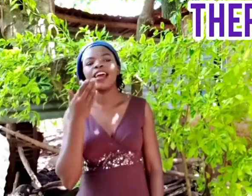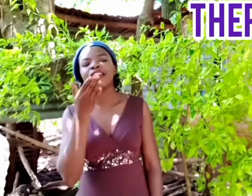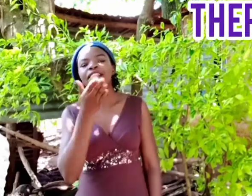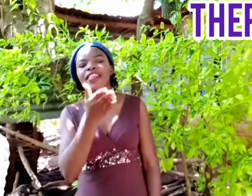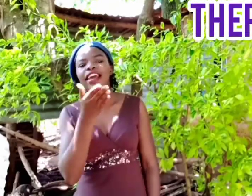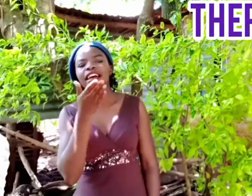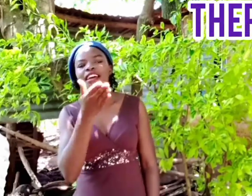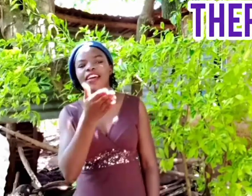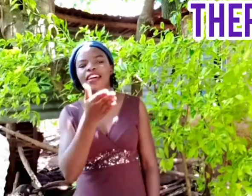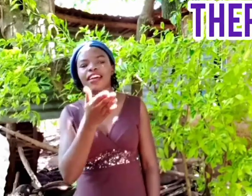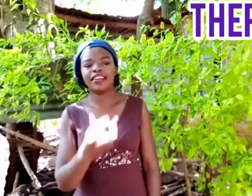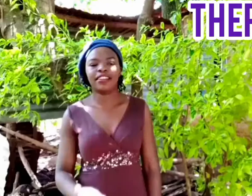There.